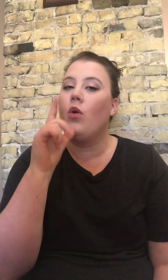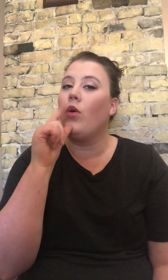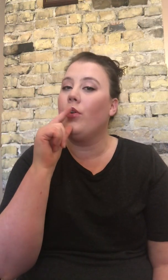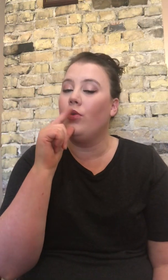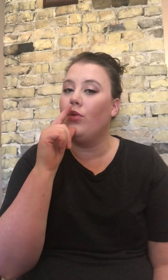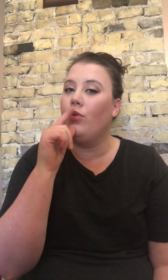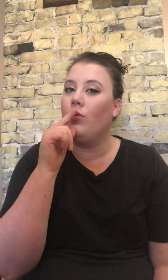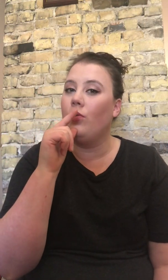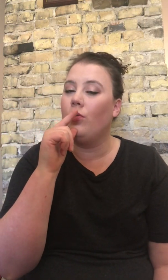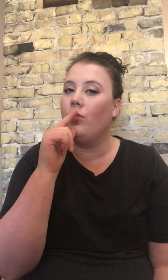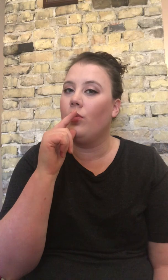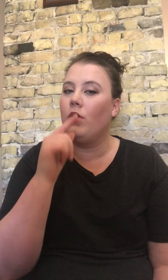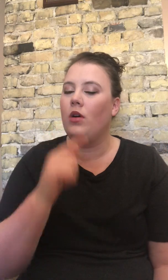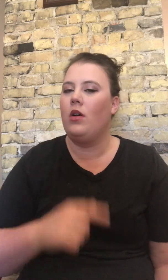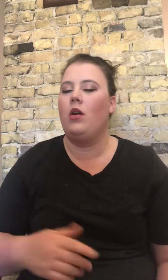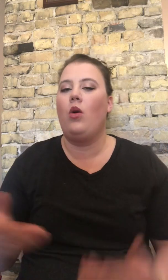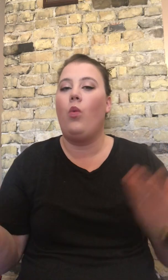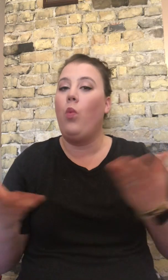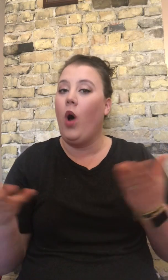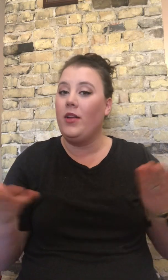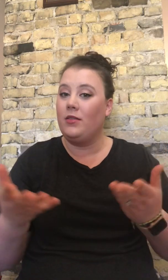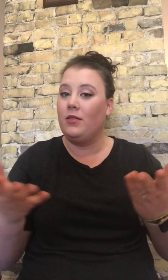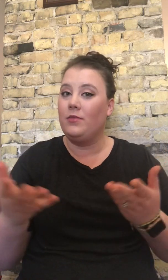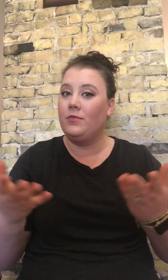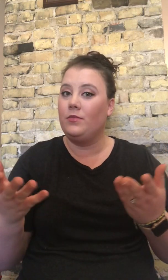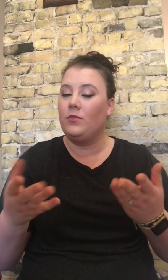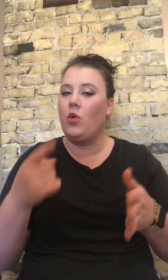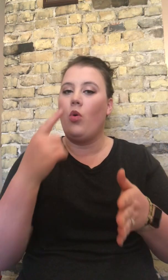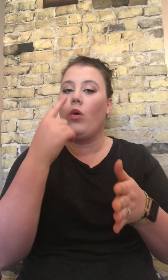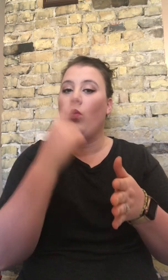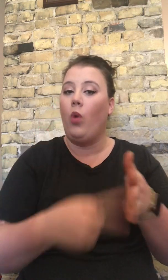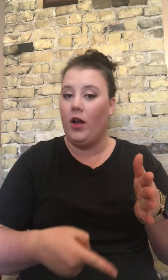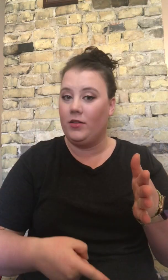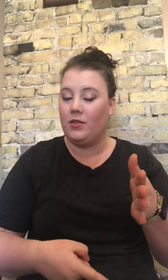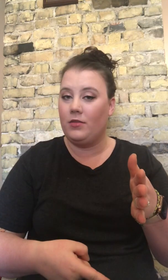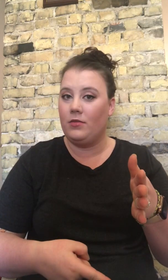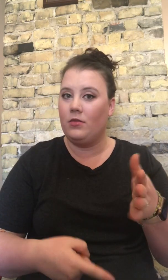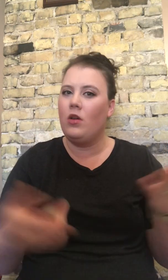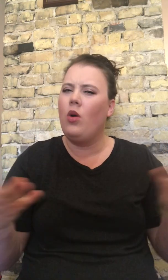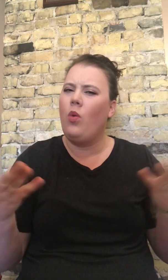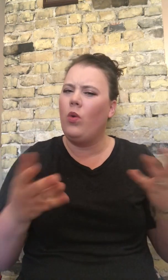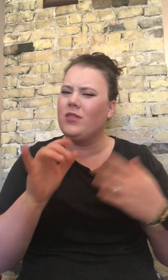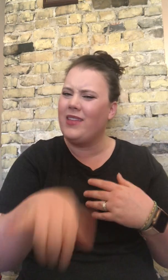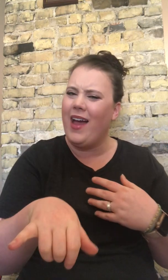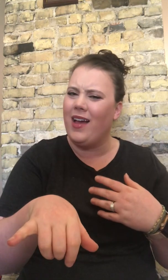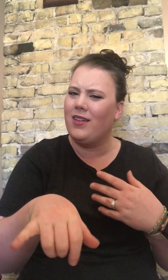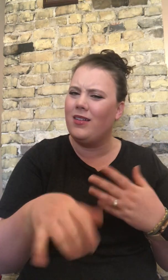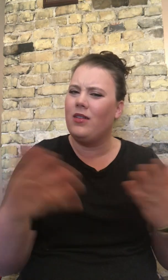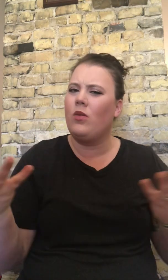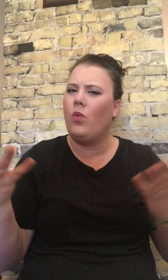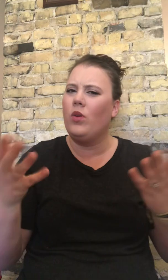or who. What or what. What's that? What's